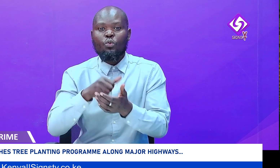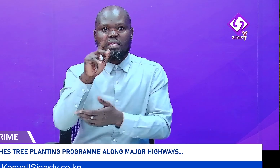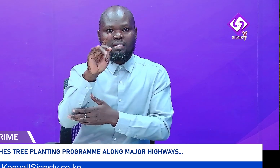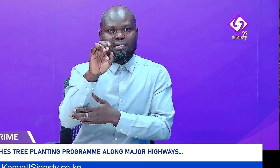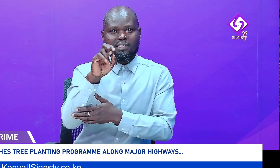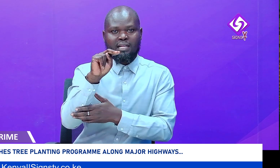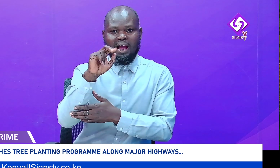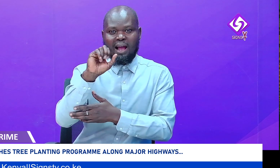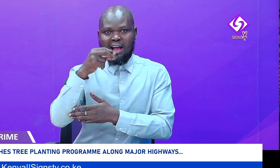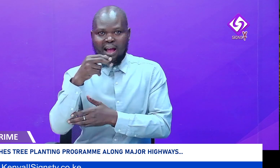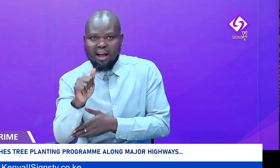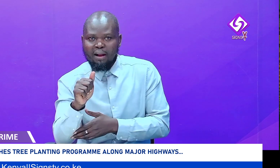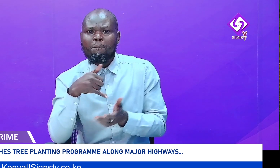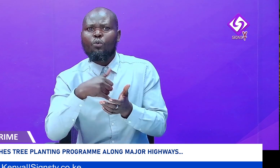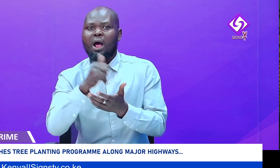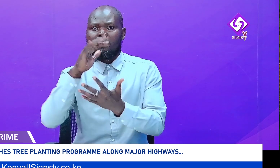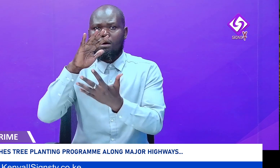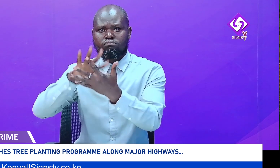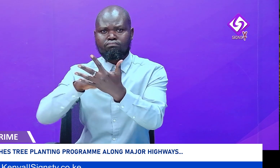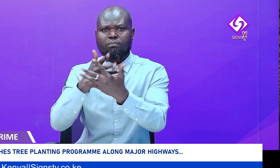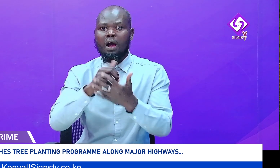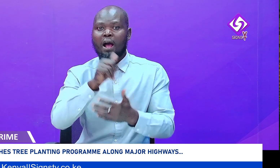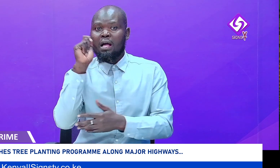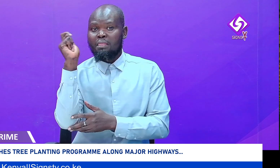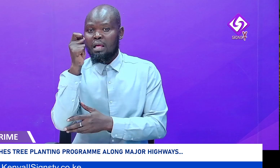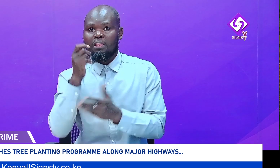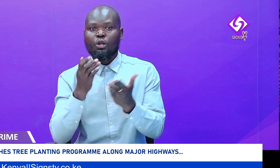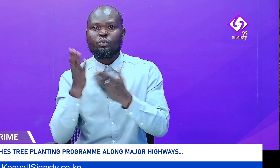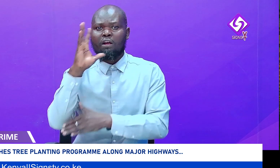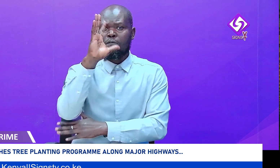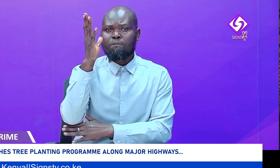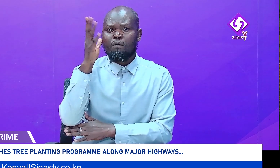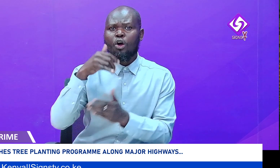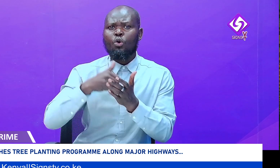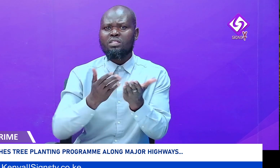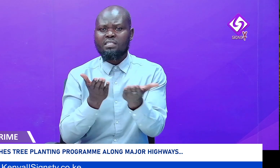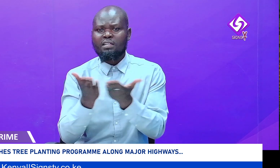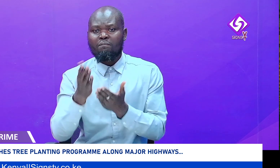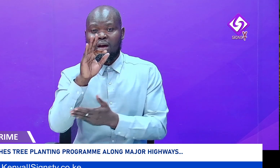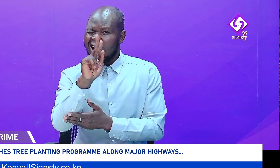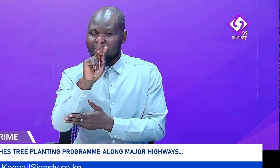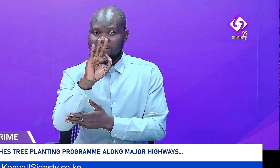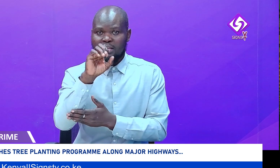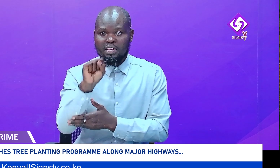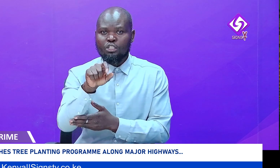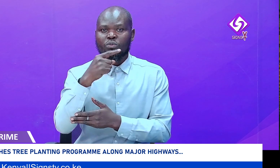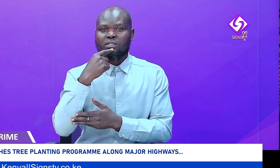Training, in partnership with Kenya National Highways Authority, KENHA, and the Kenya Forest